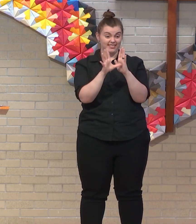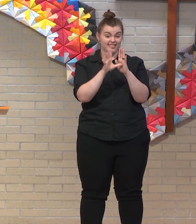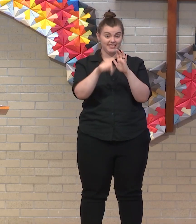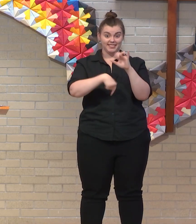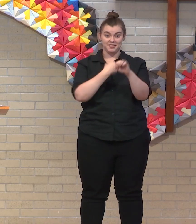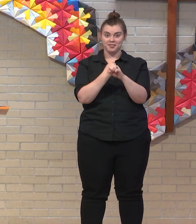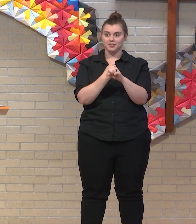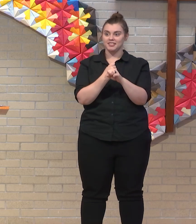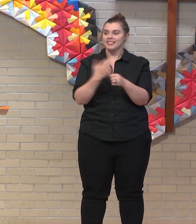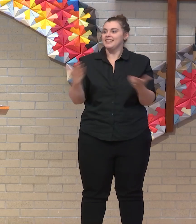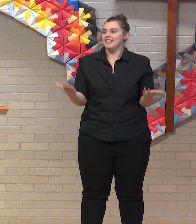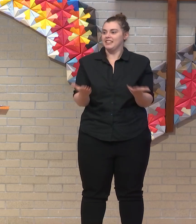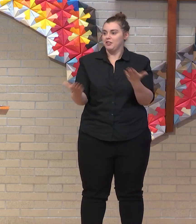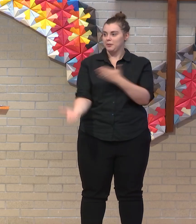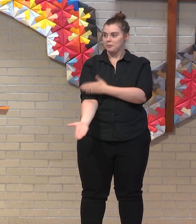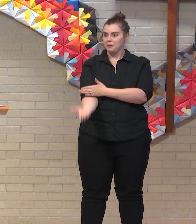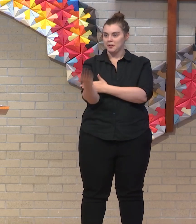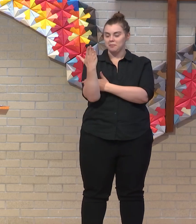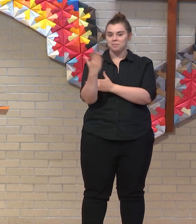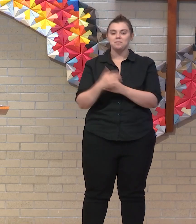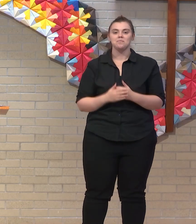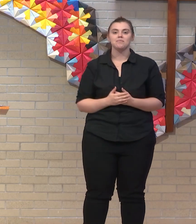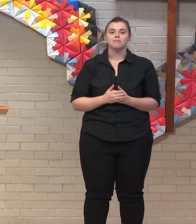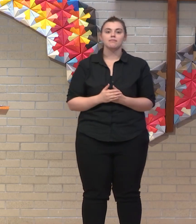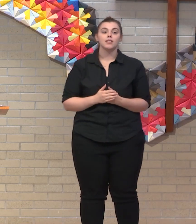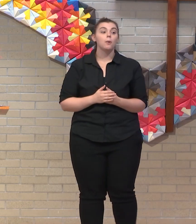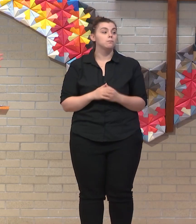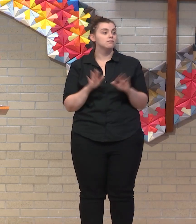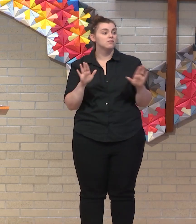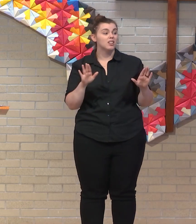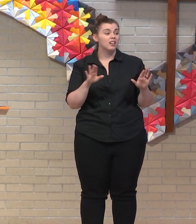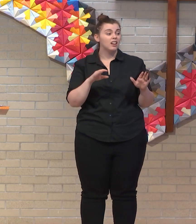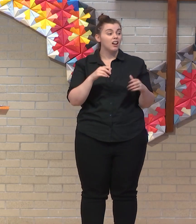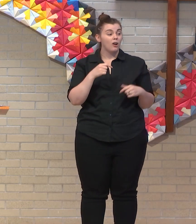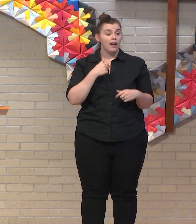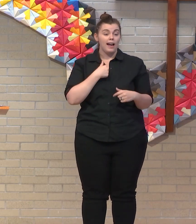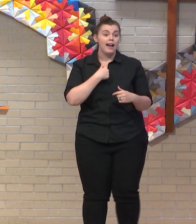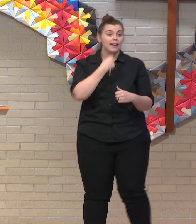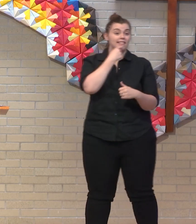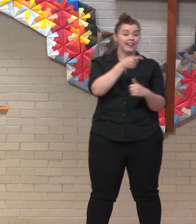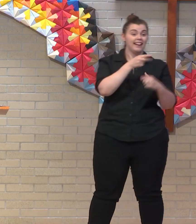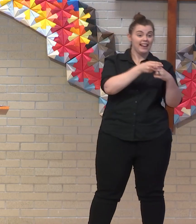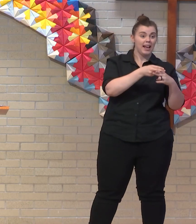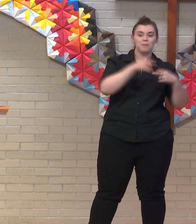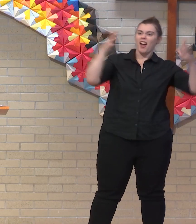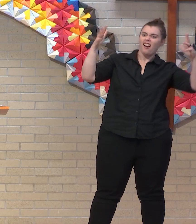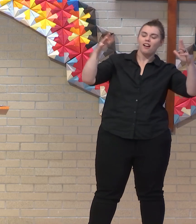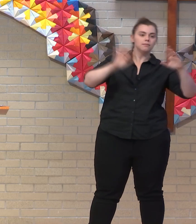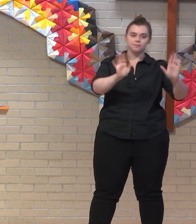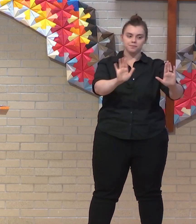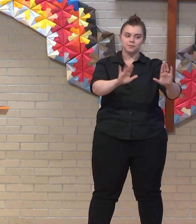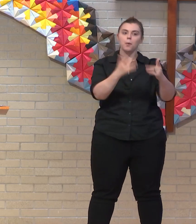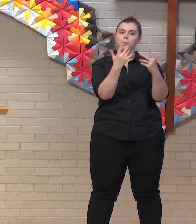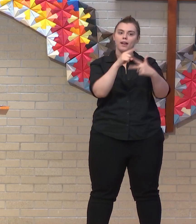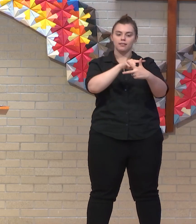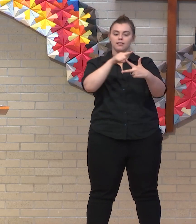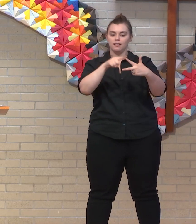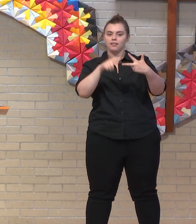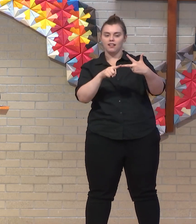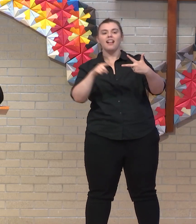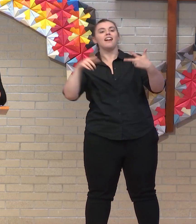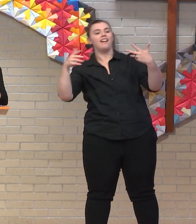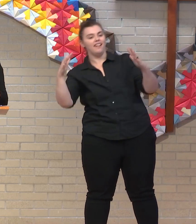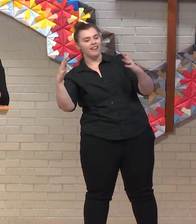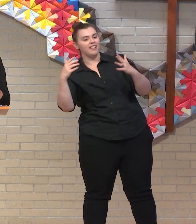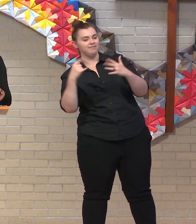year and are here with us this morning. So I'd like you to hold your applause until all 3 winners are announced, and we will applaud